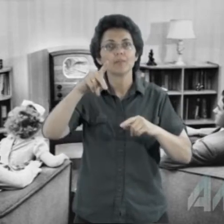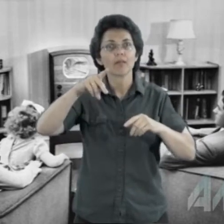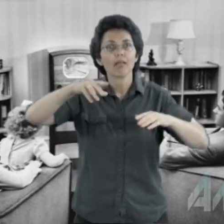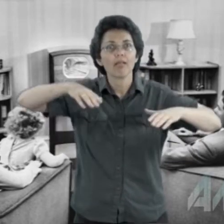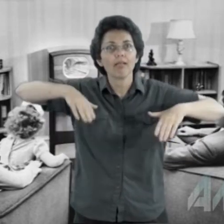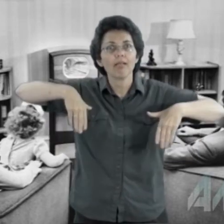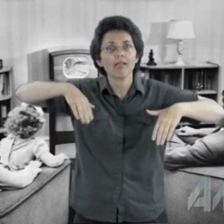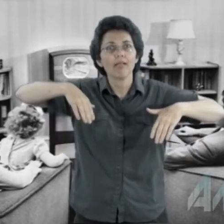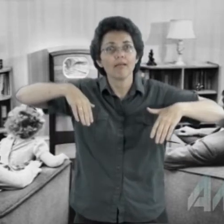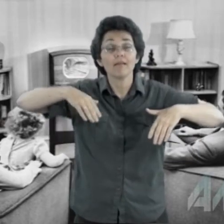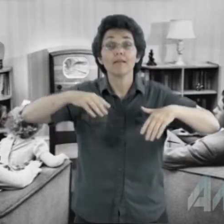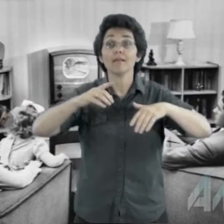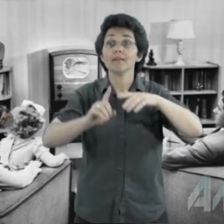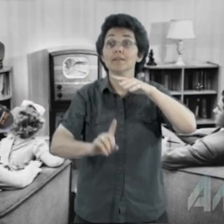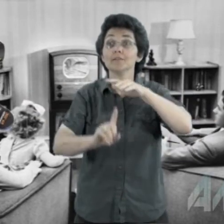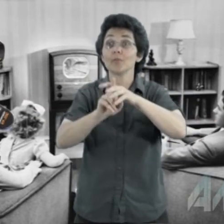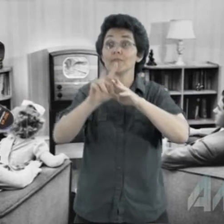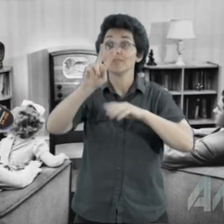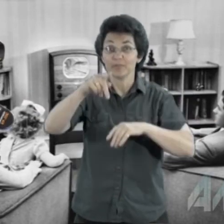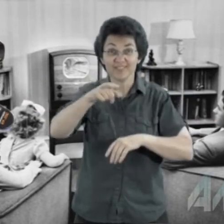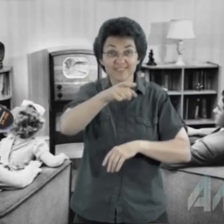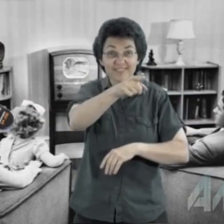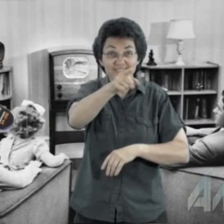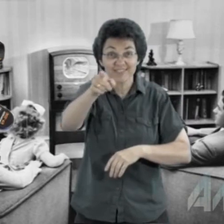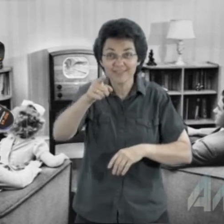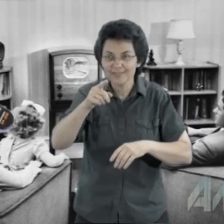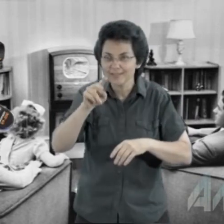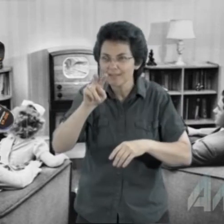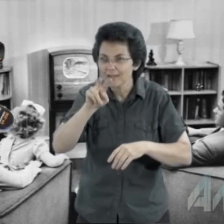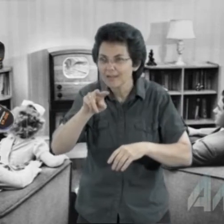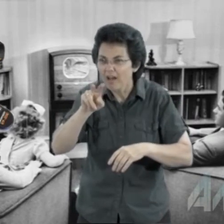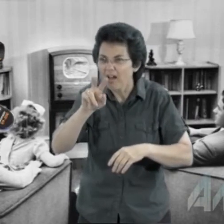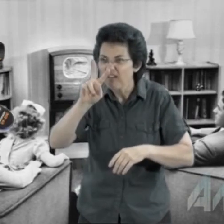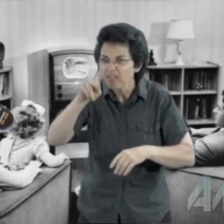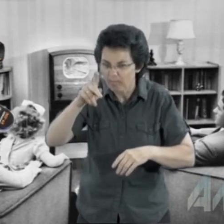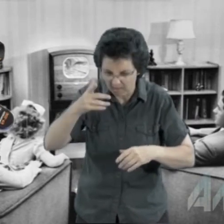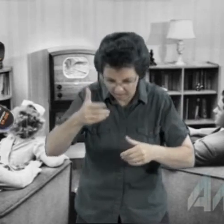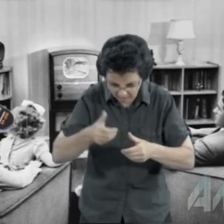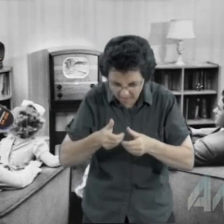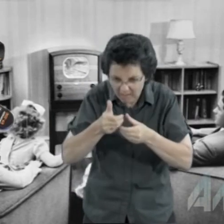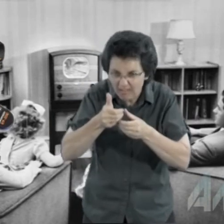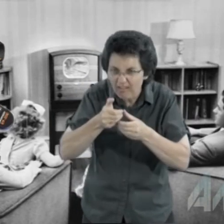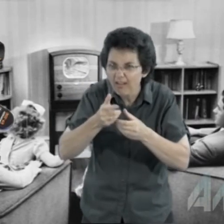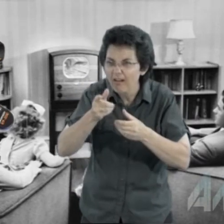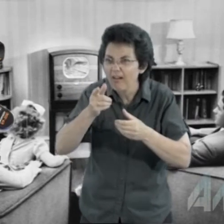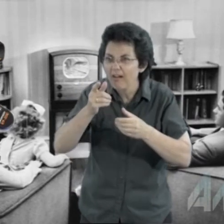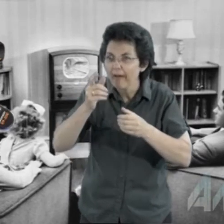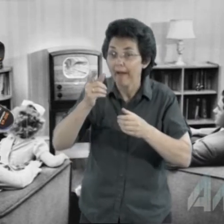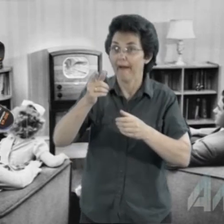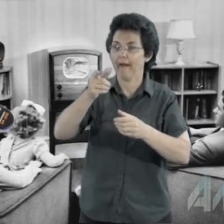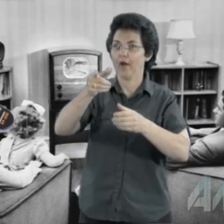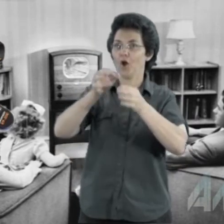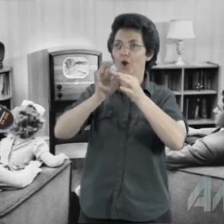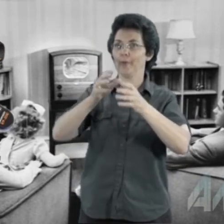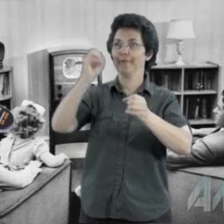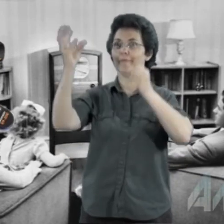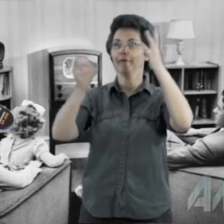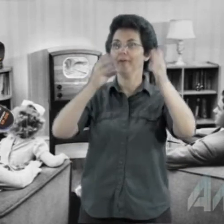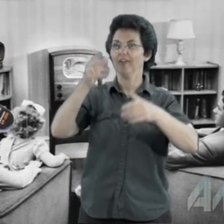have video phones. I'm sure the first time you saw a VP and held the remote and saw the